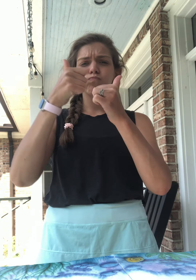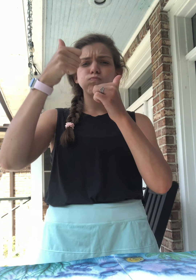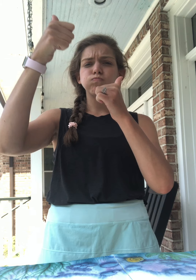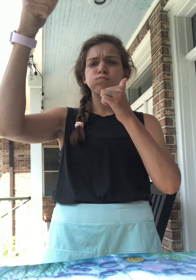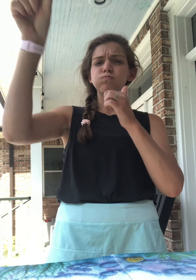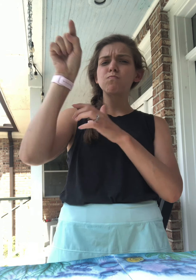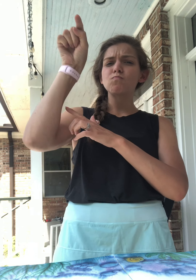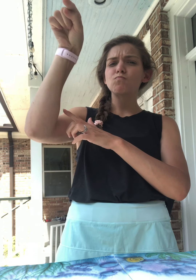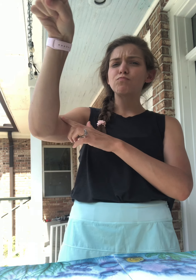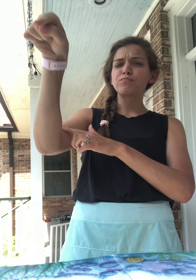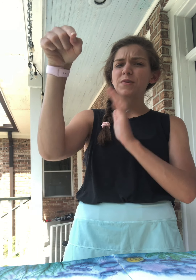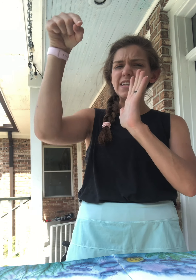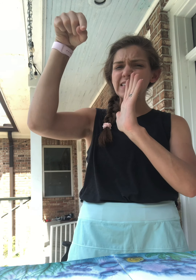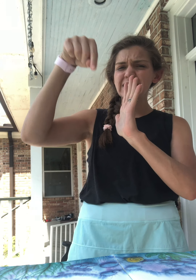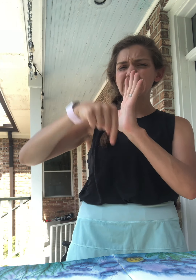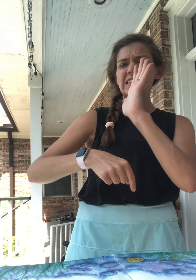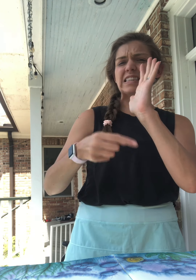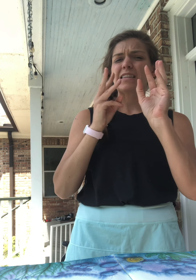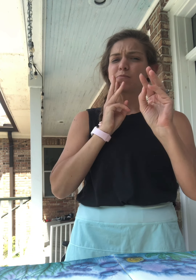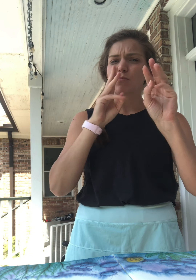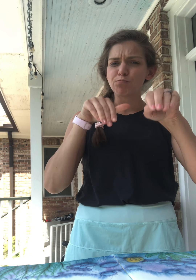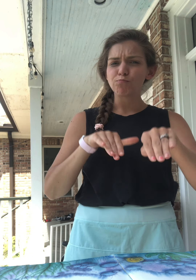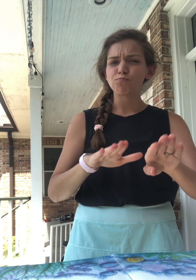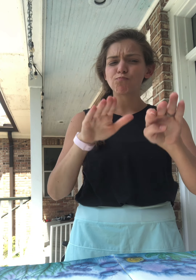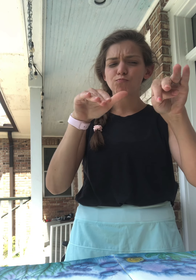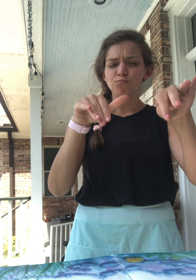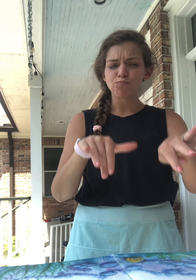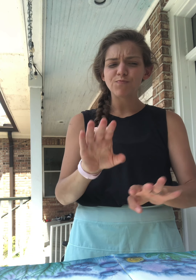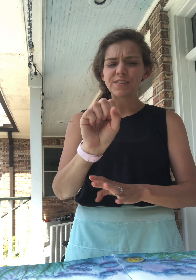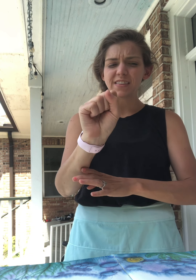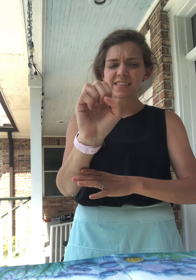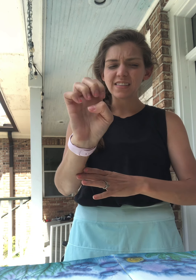A long way out in the deep blue sea there lived a fish.